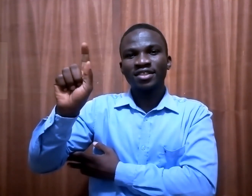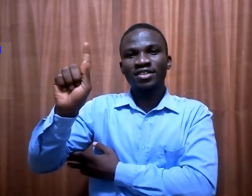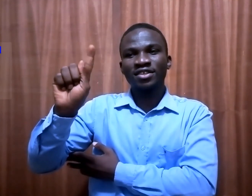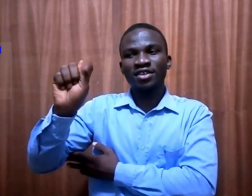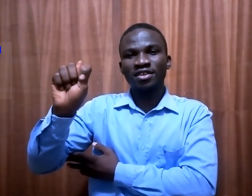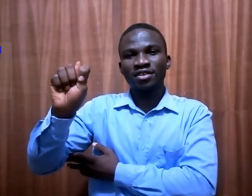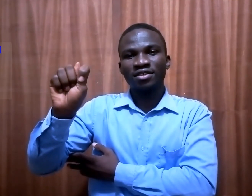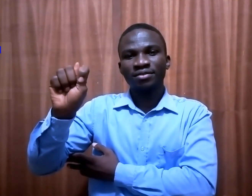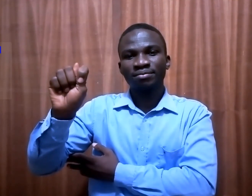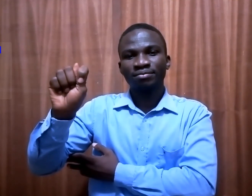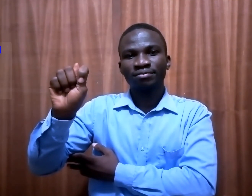T